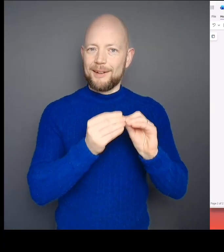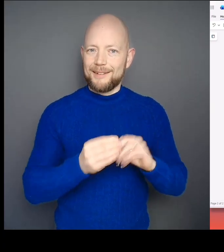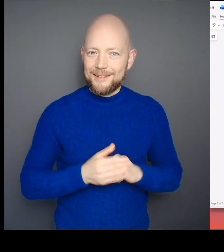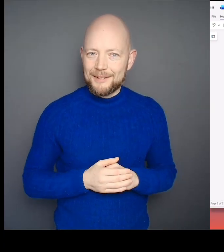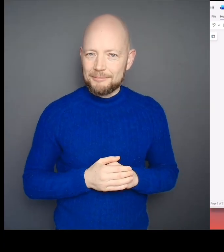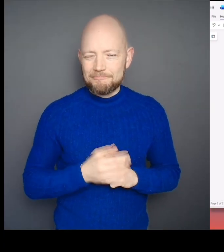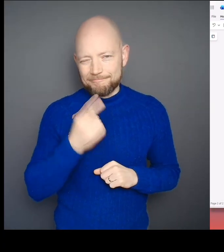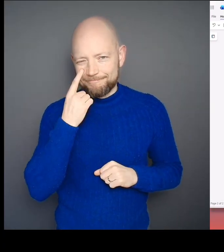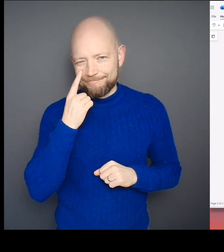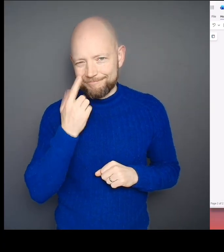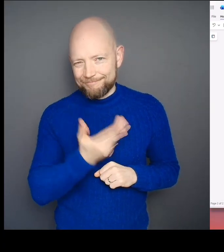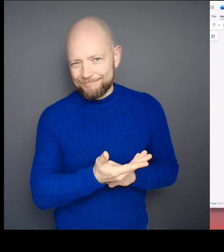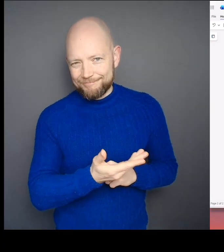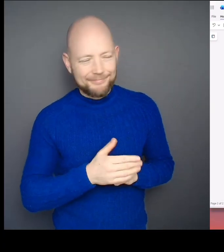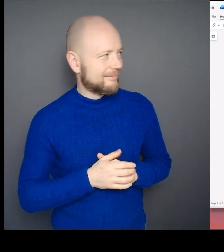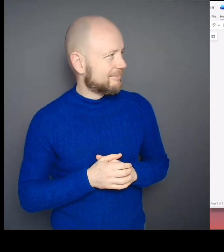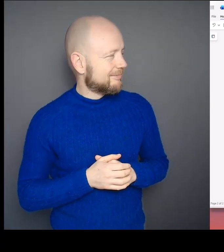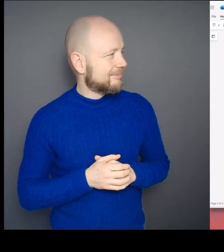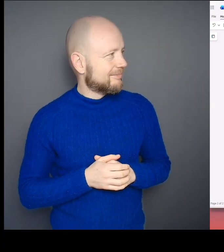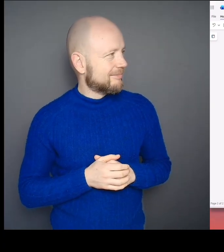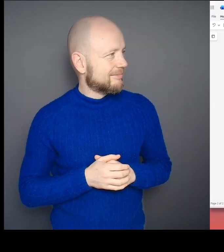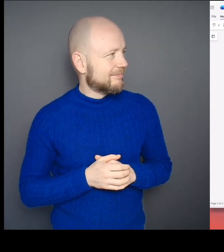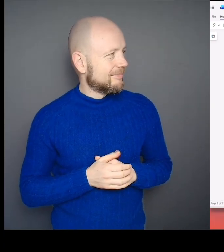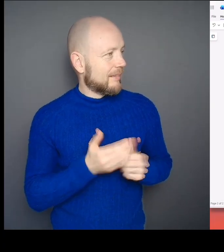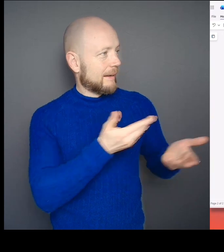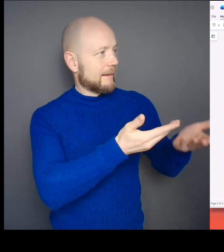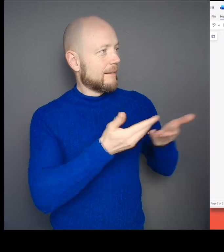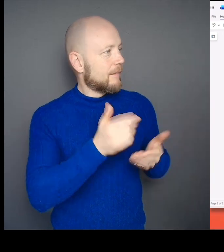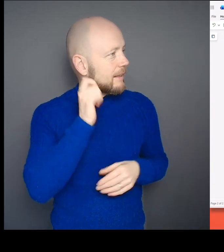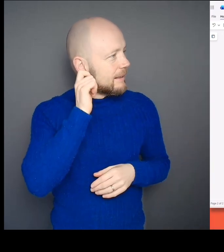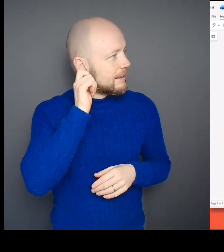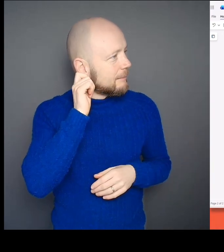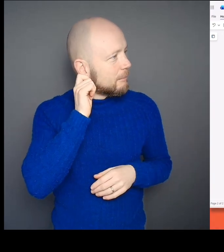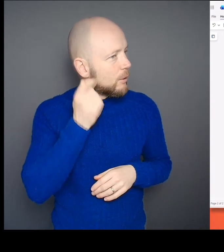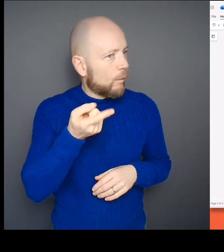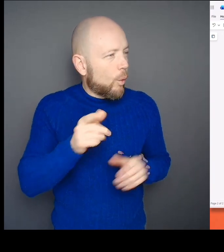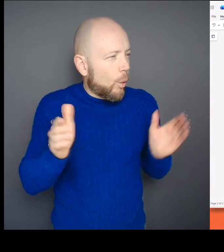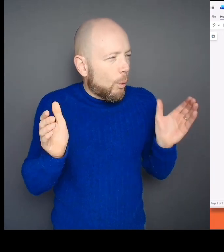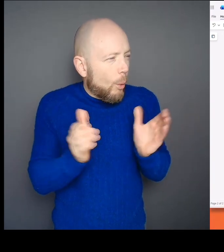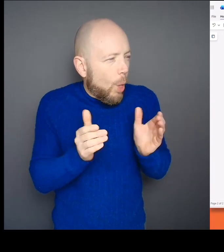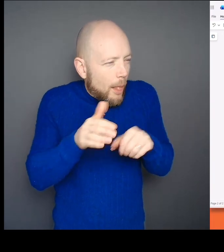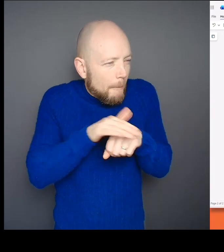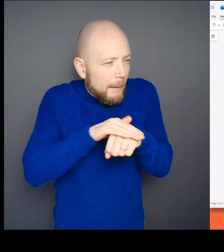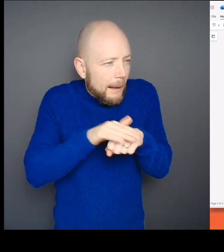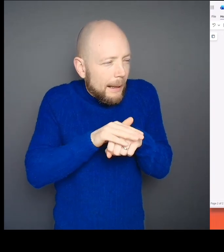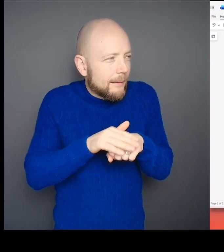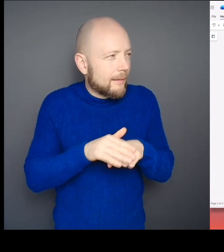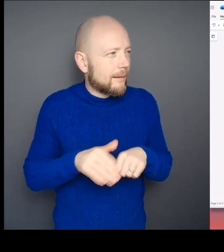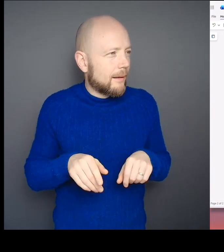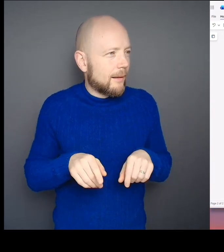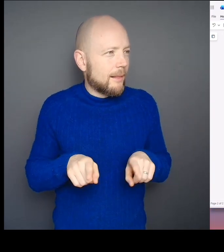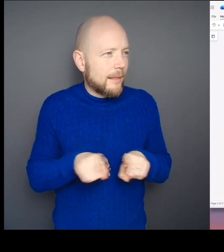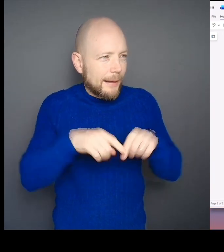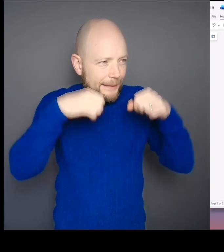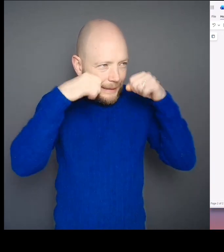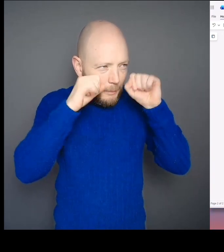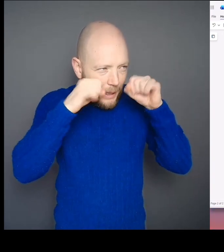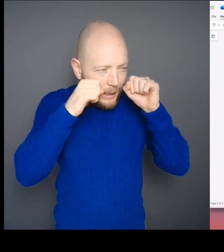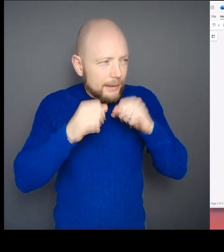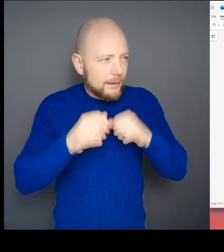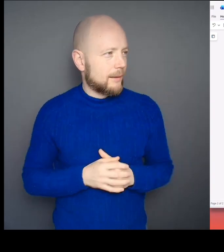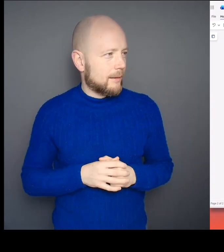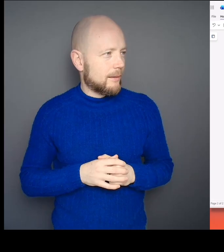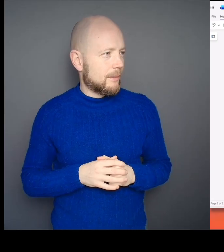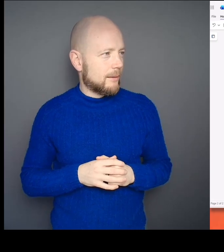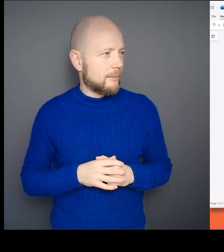in here saying tips for small pets like guinea pigs. And